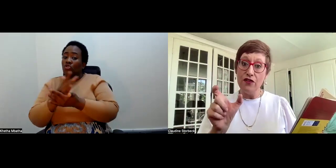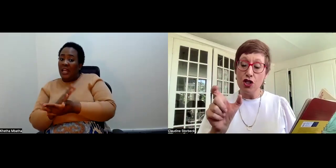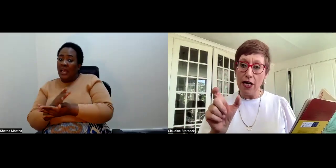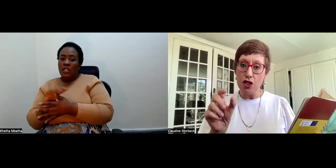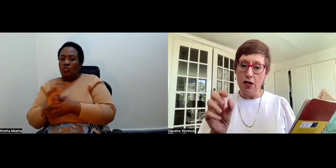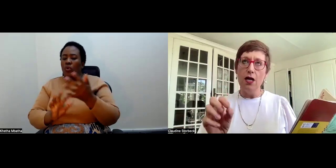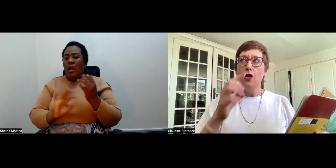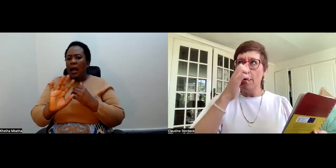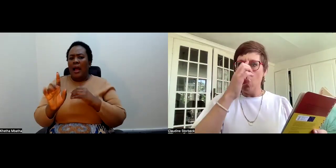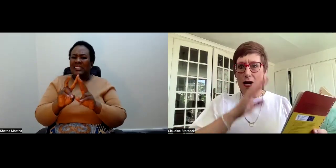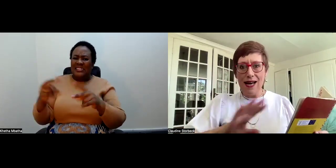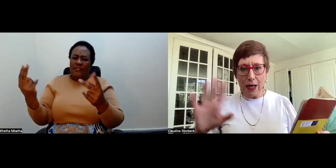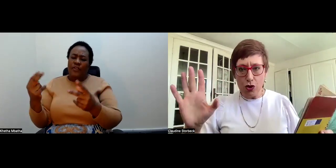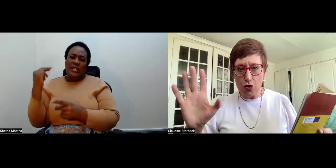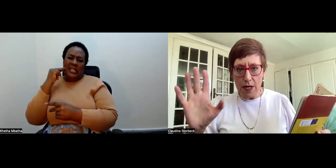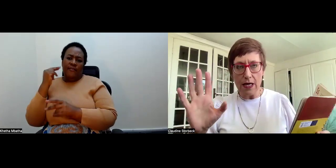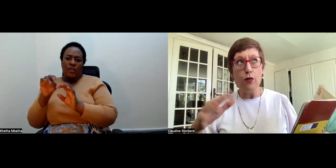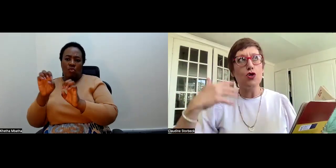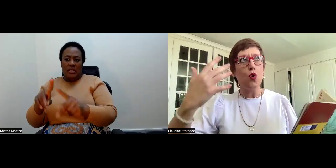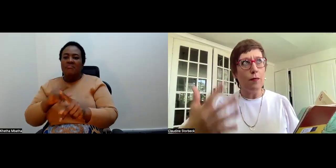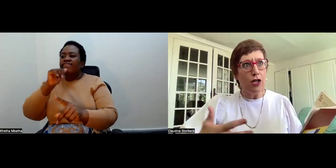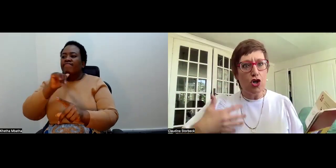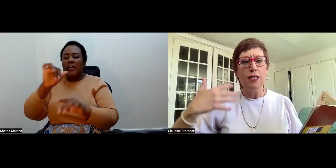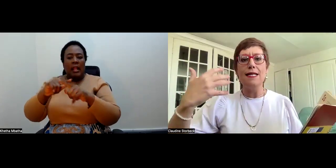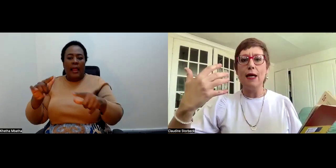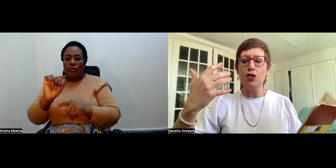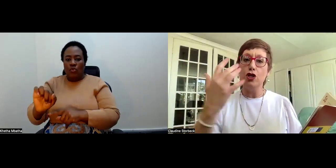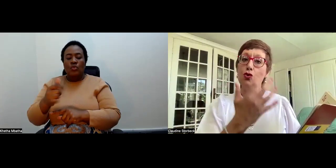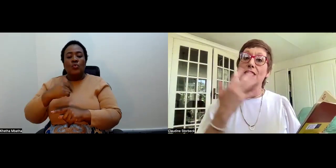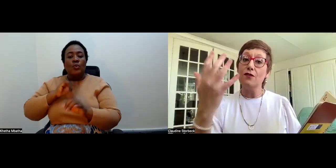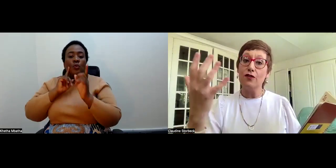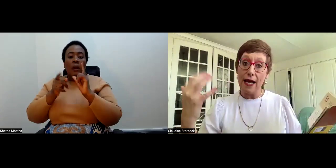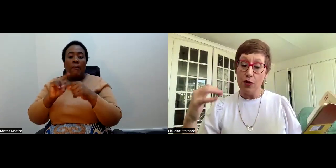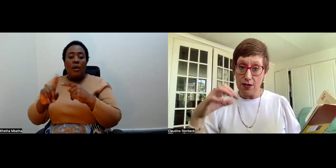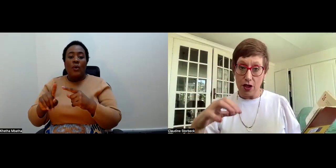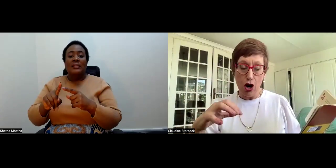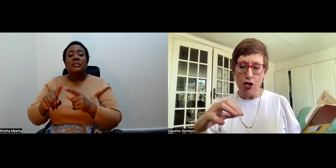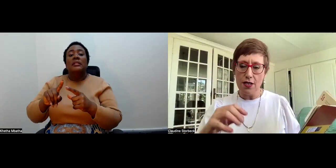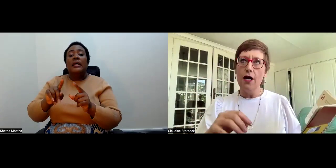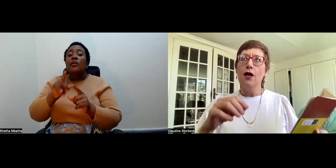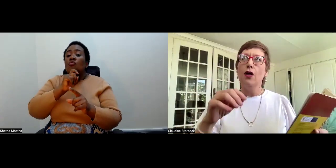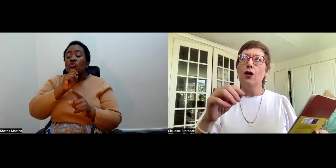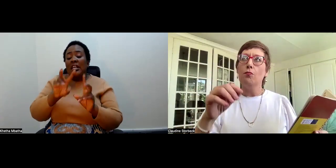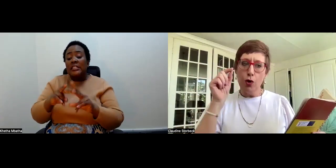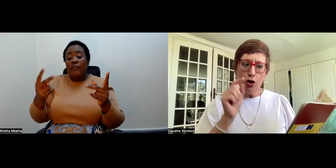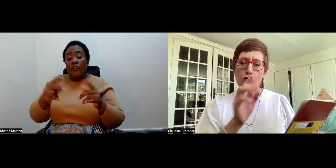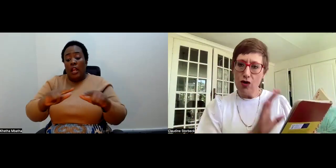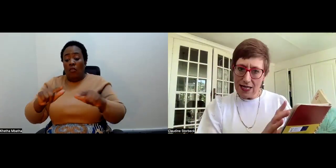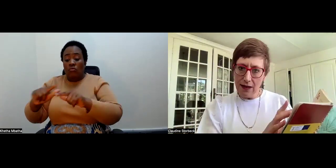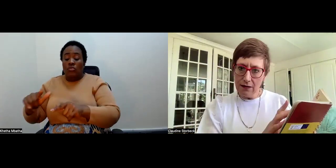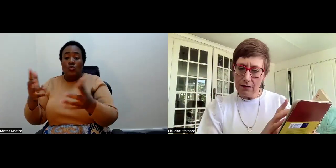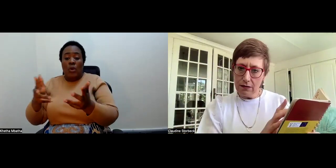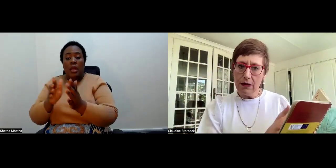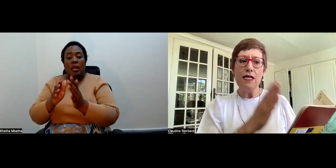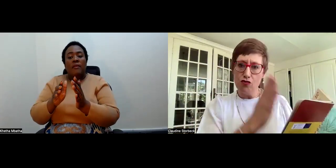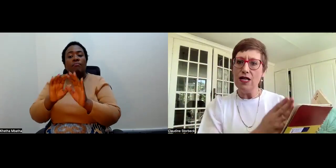even in deaf education, no matter what language you speak, and we're talking about translanguaging and using different languages in the class, book